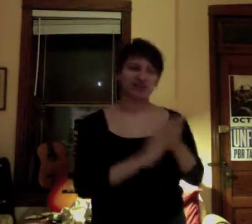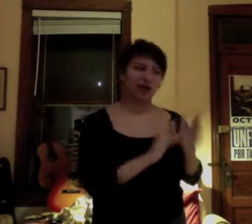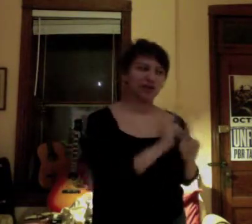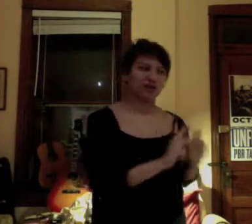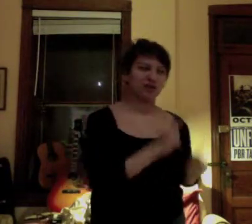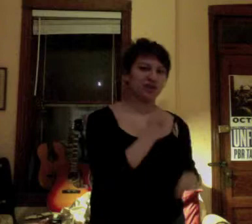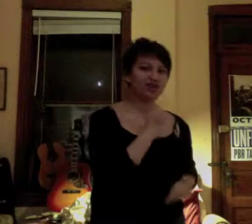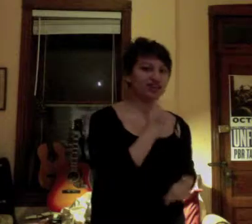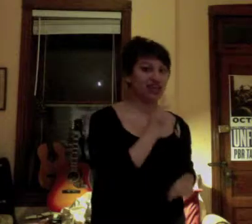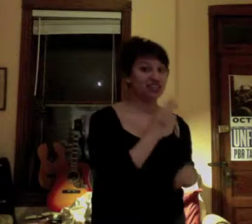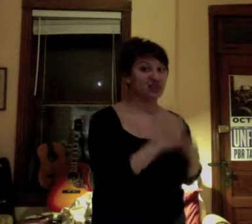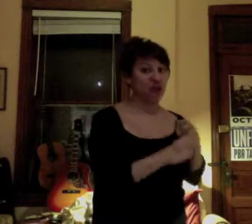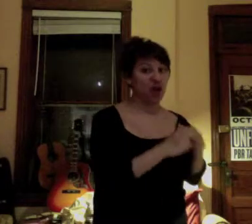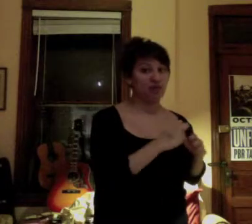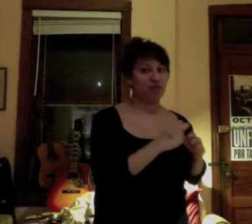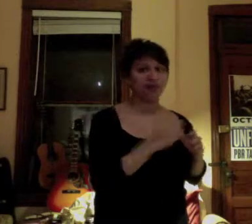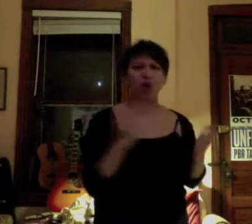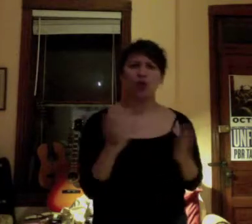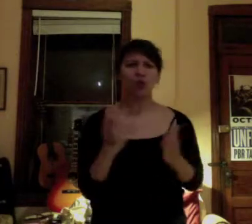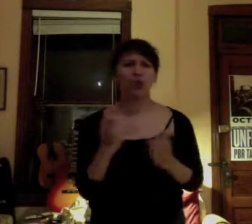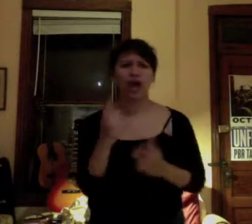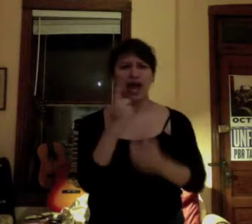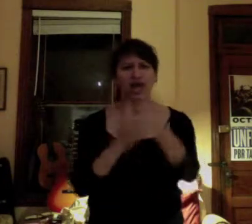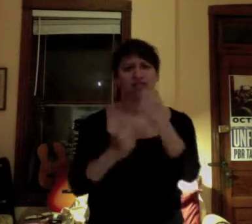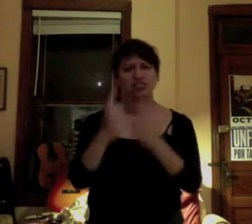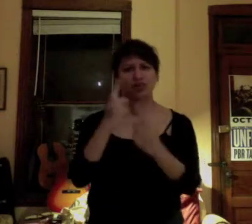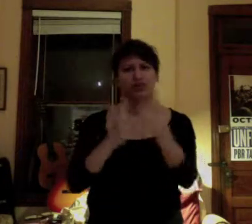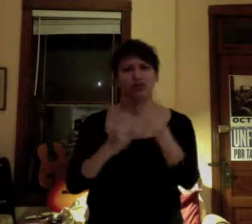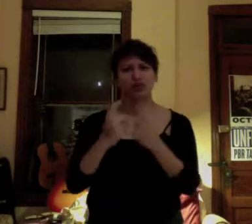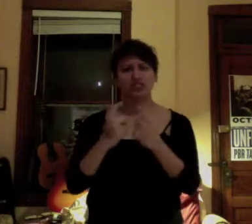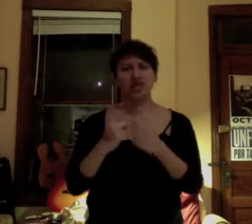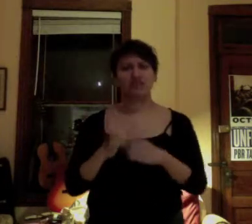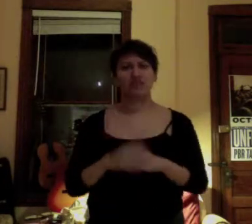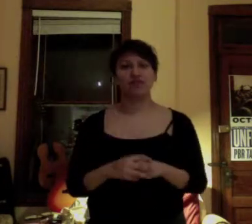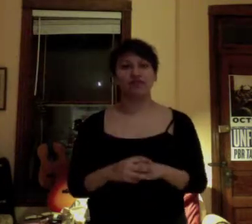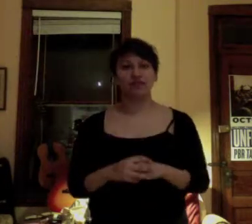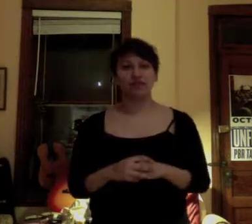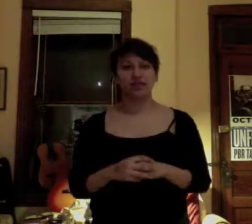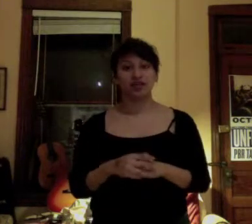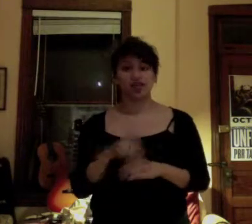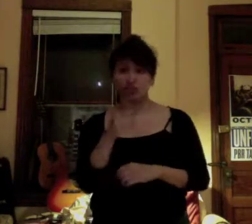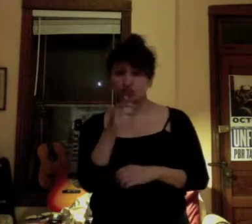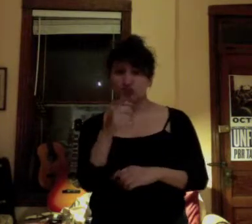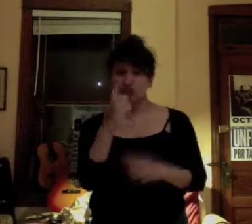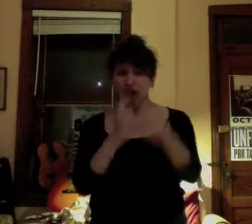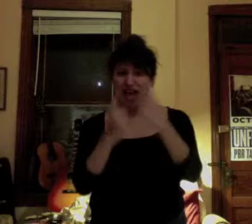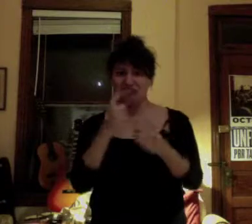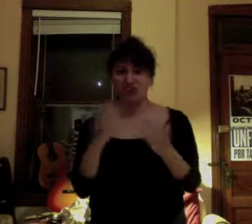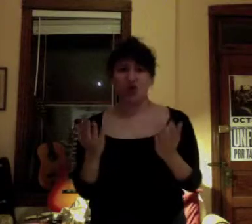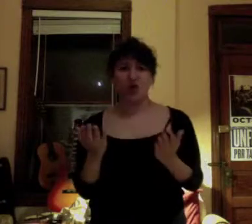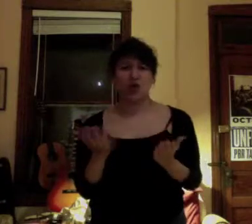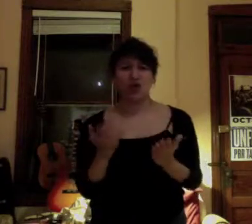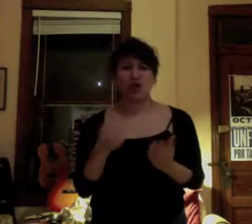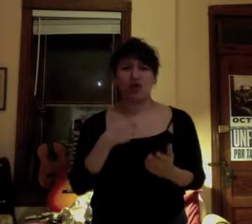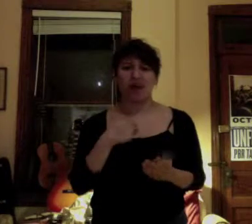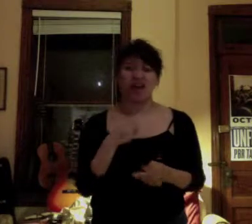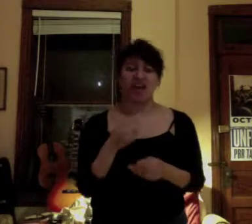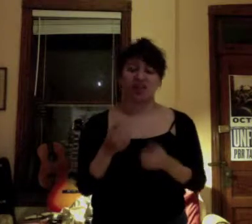do you ask yourself? Do you ask, what could I lose if I try and fail?